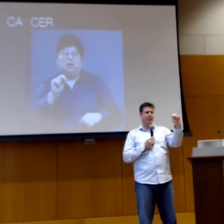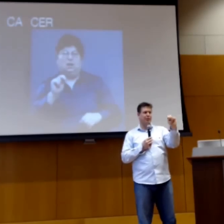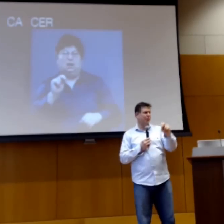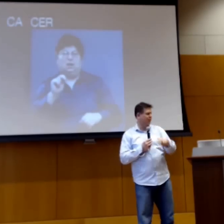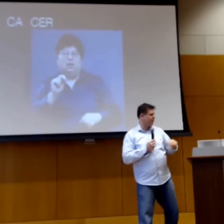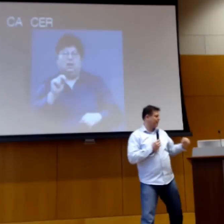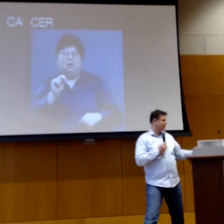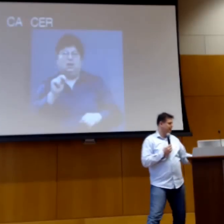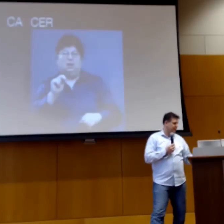for those of you who don't know.